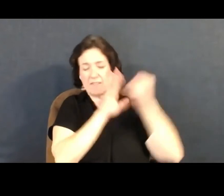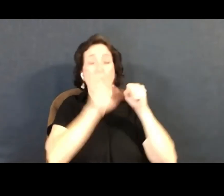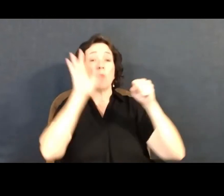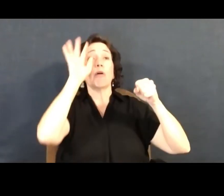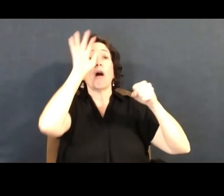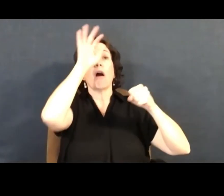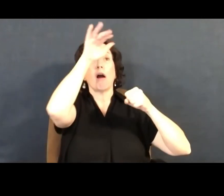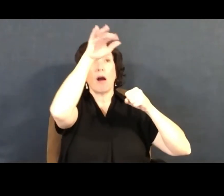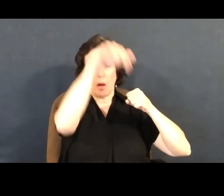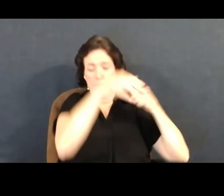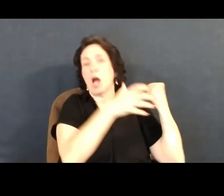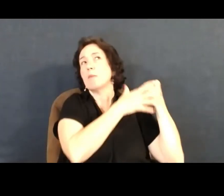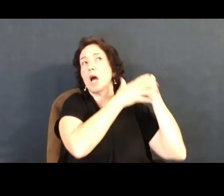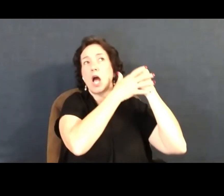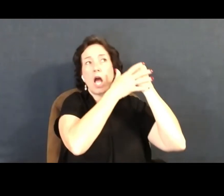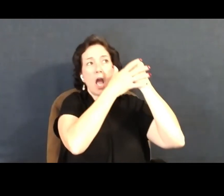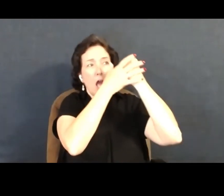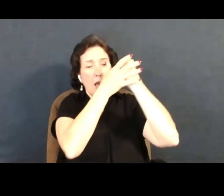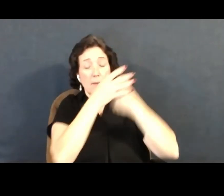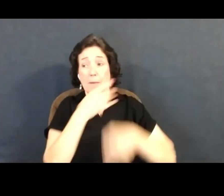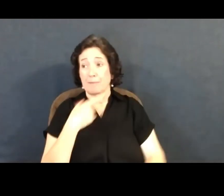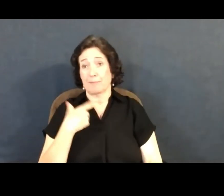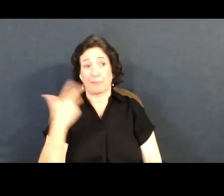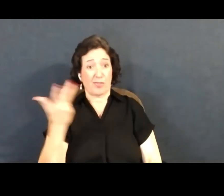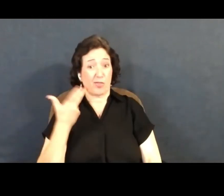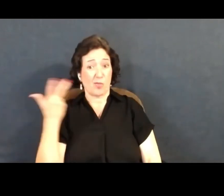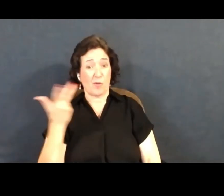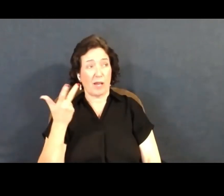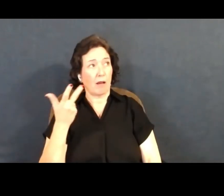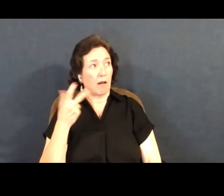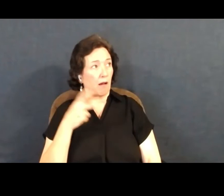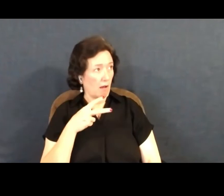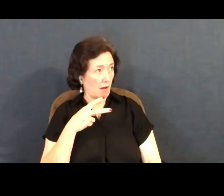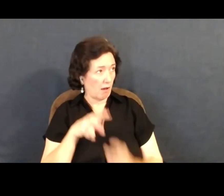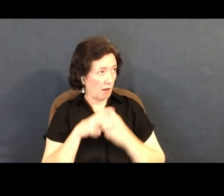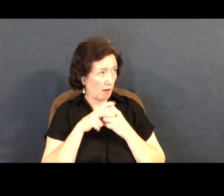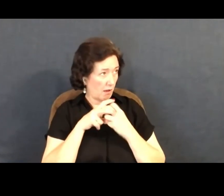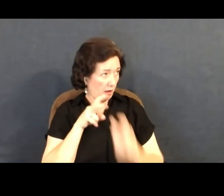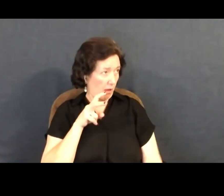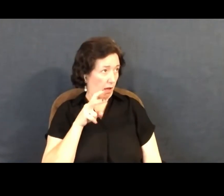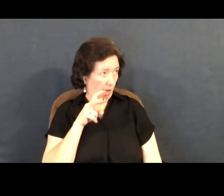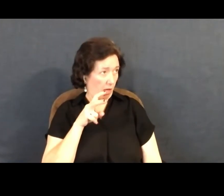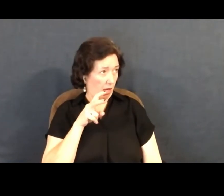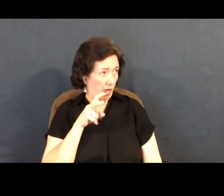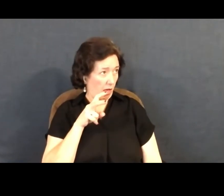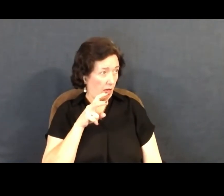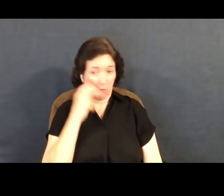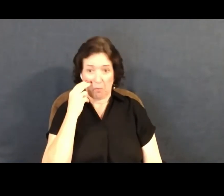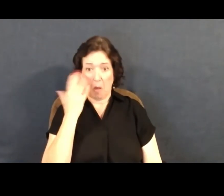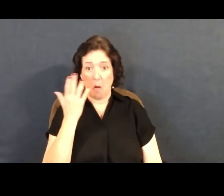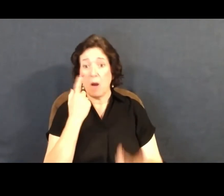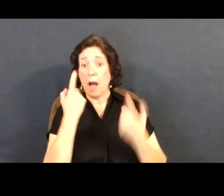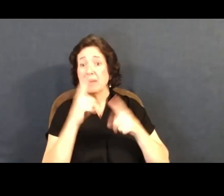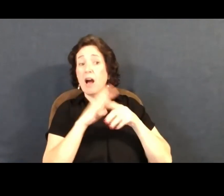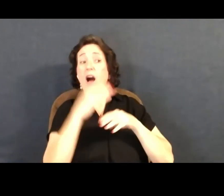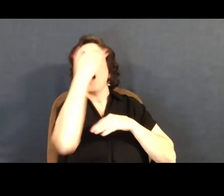of the wagon. Well, my brother Fred, my brother Ike and I, we are stunned. We don't know what's happened on the other side, the disaster,